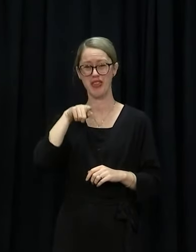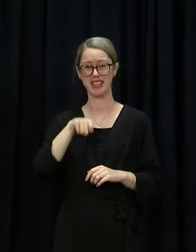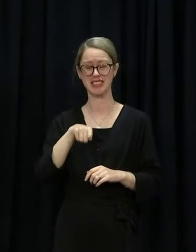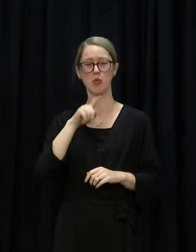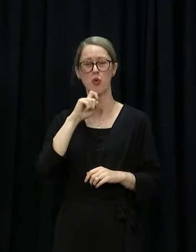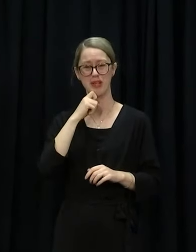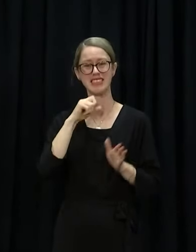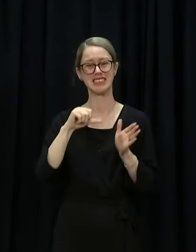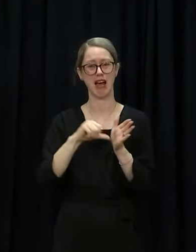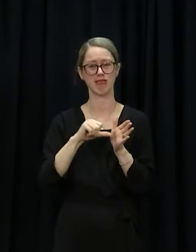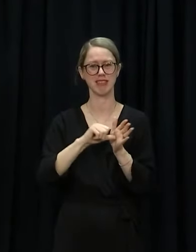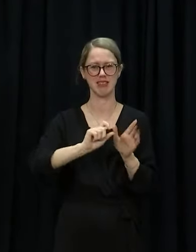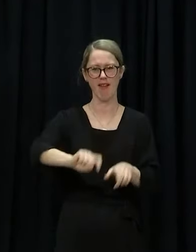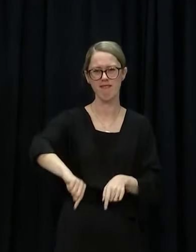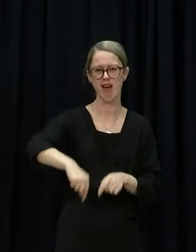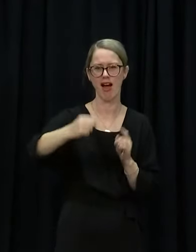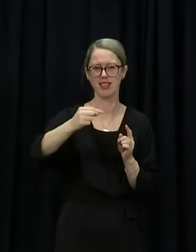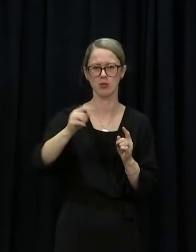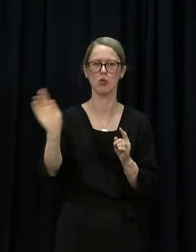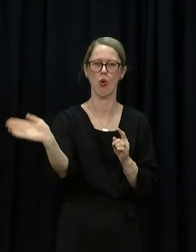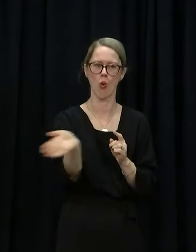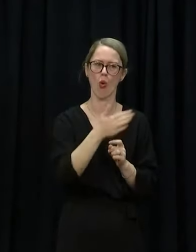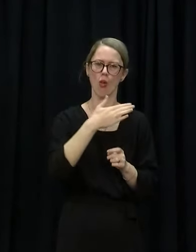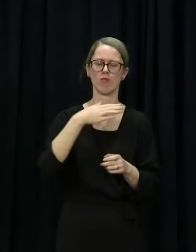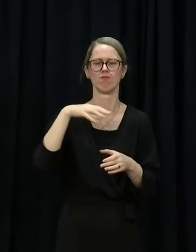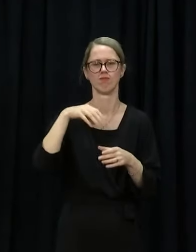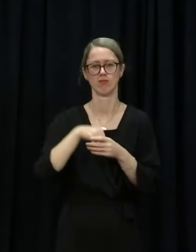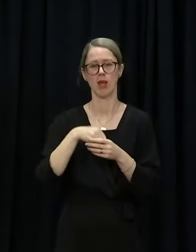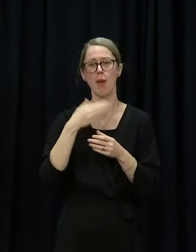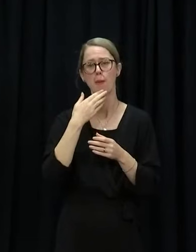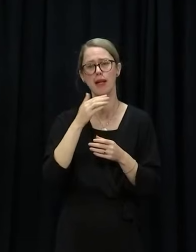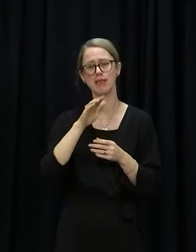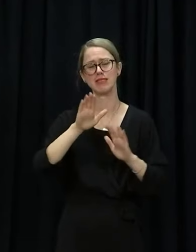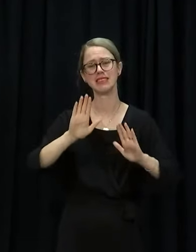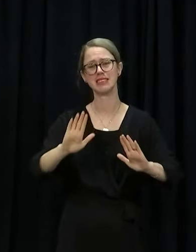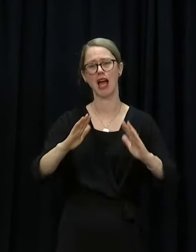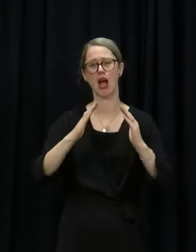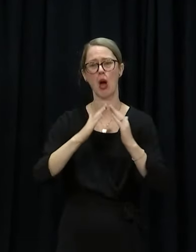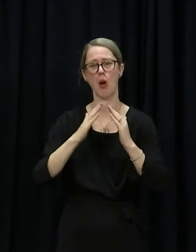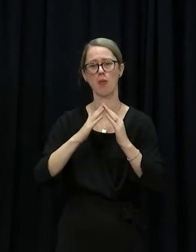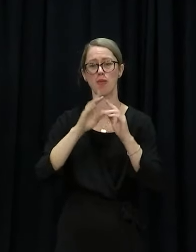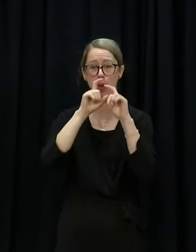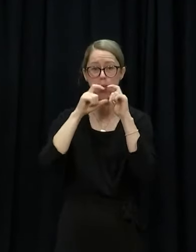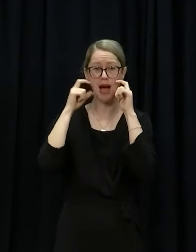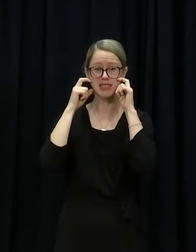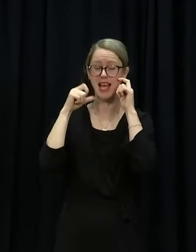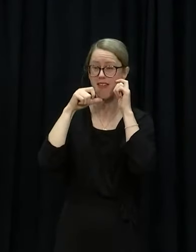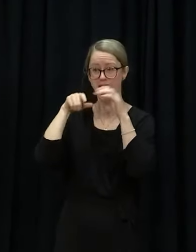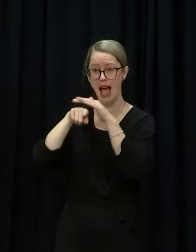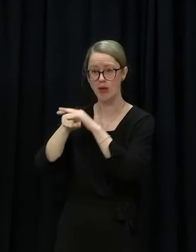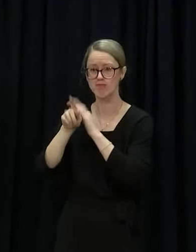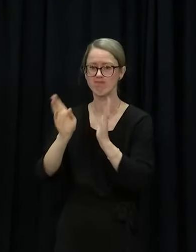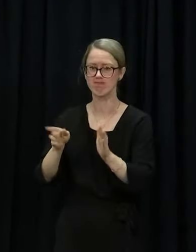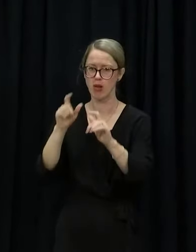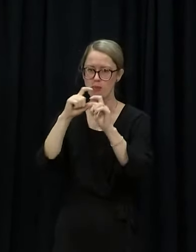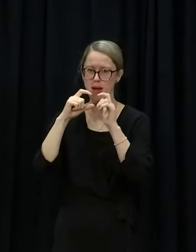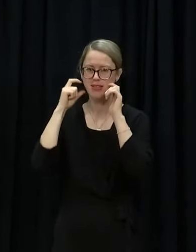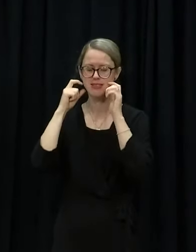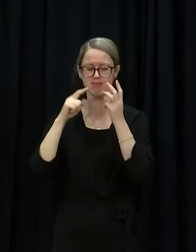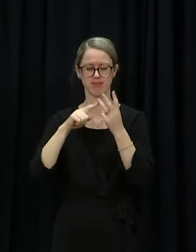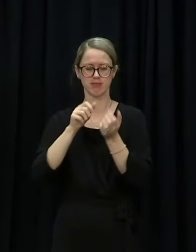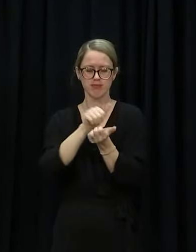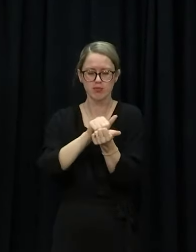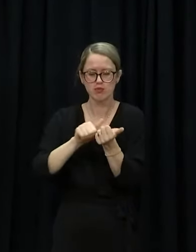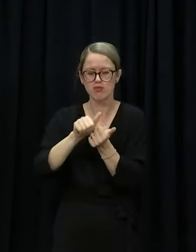tough fight that we all need to play our part in. So please, stay at home, wear a mask if you do need to go out, practice good